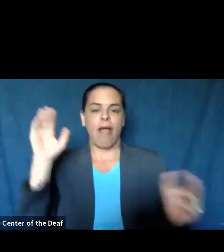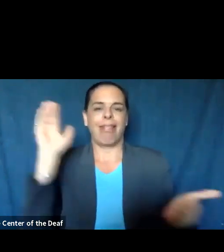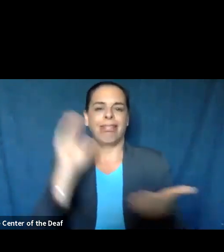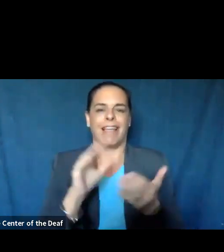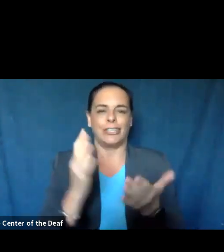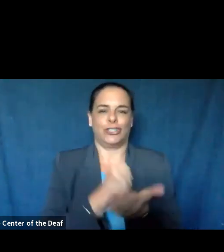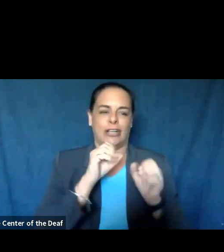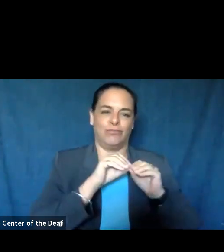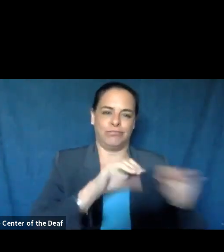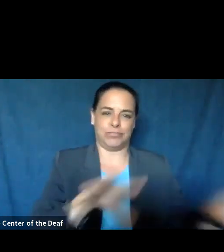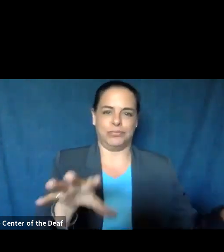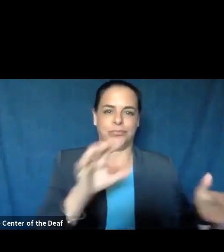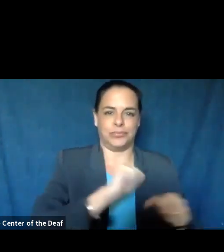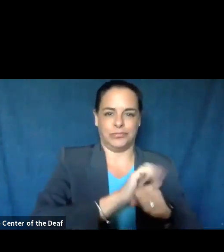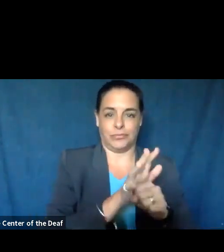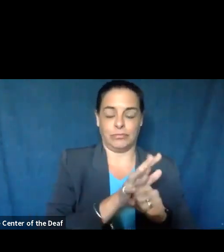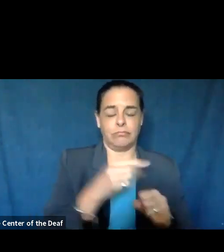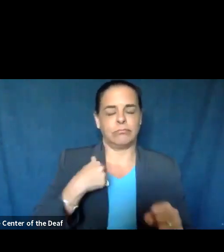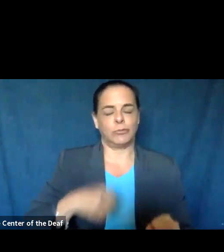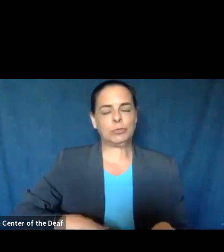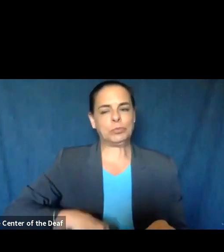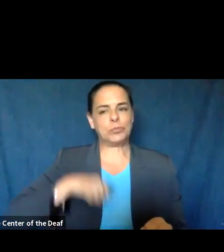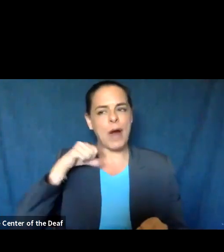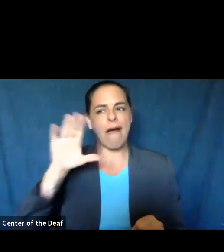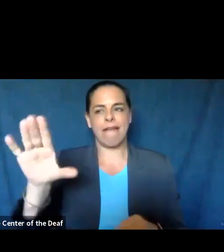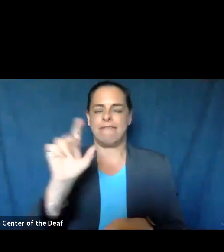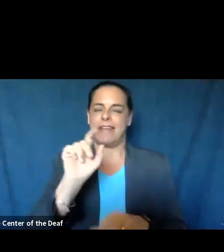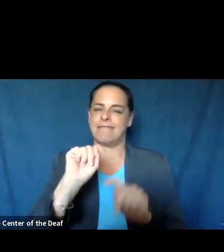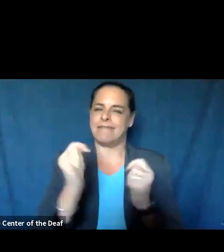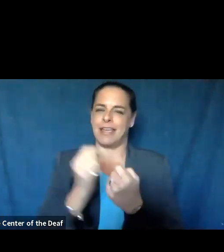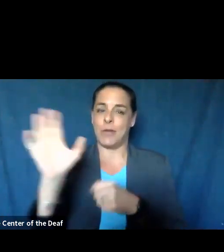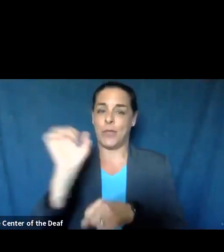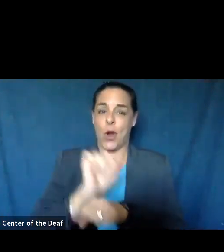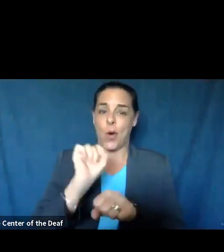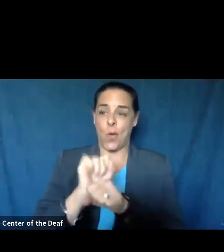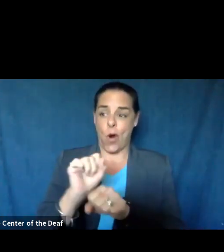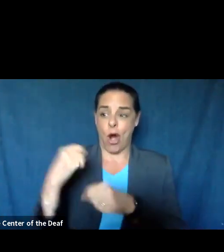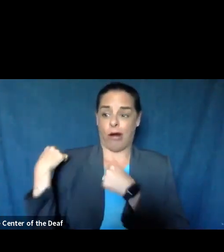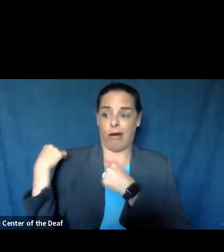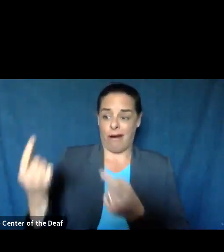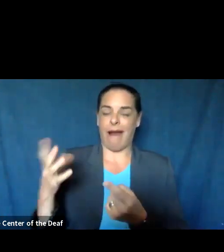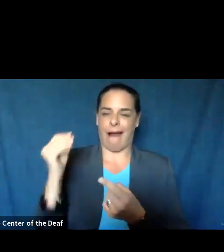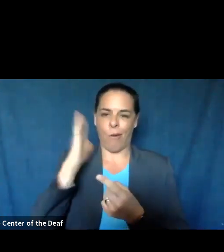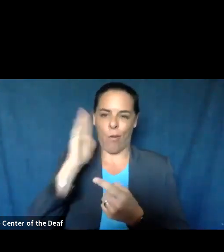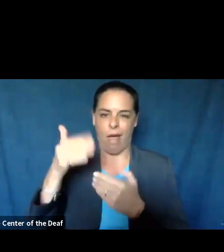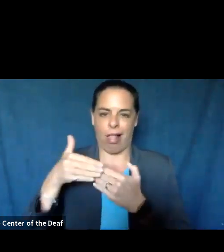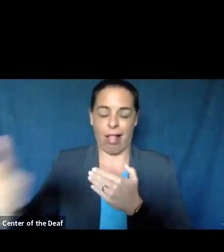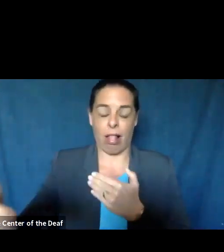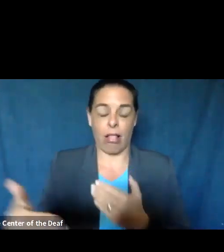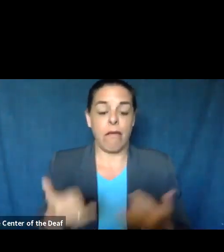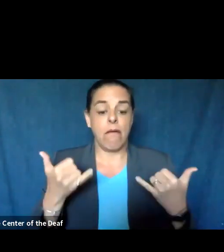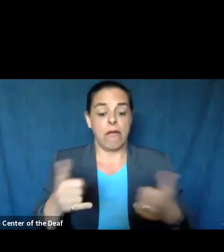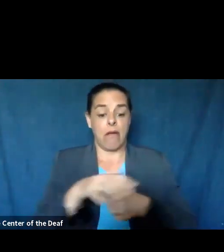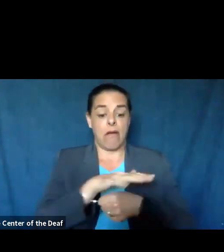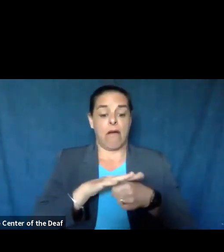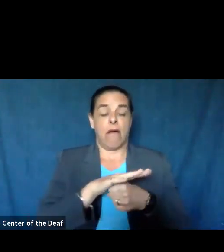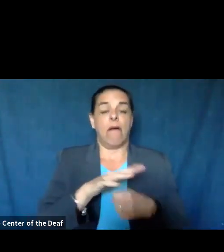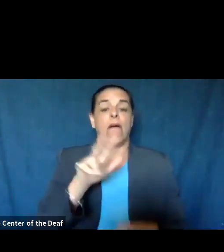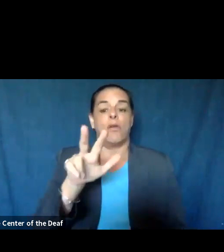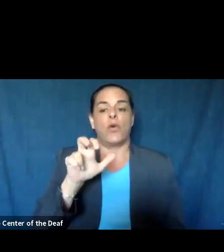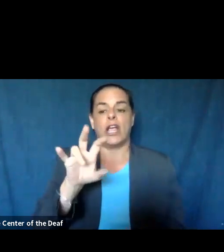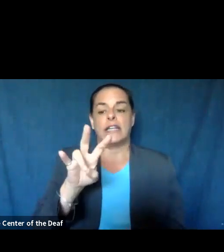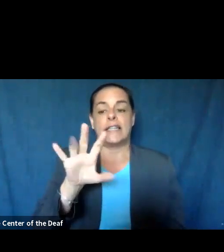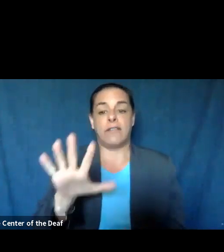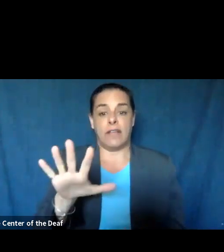and the work they've done and will continue to do. Moving into our local situation, we have 375 confirmed cases